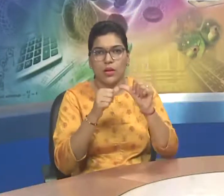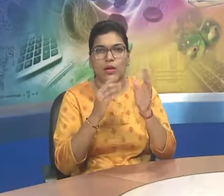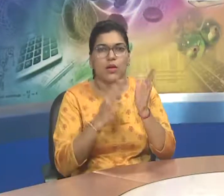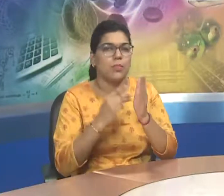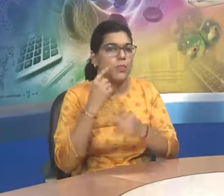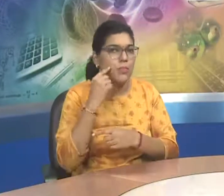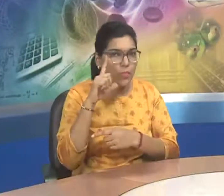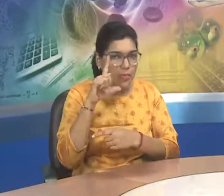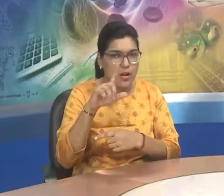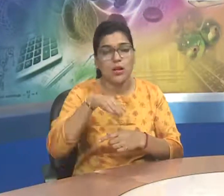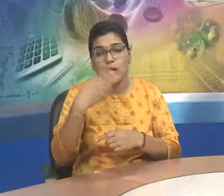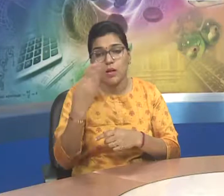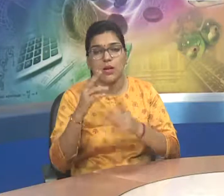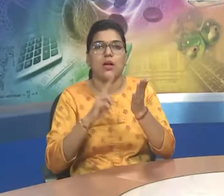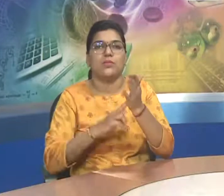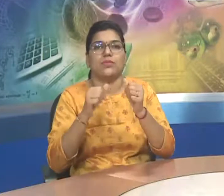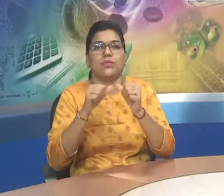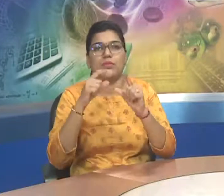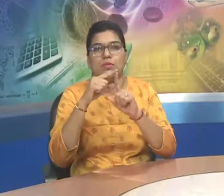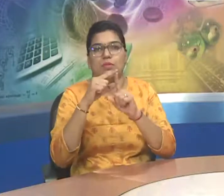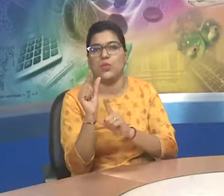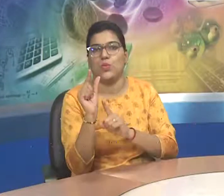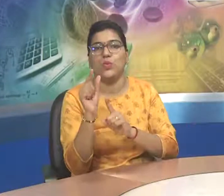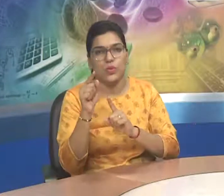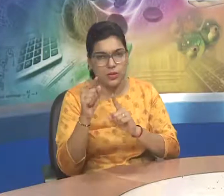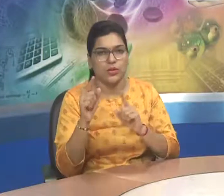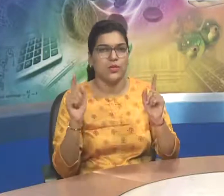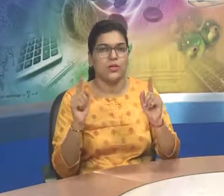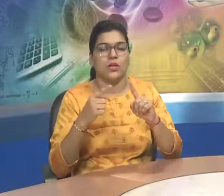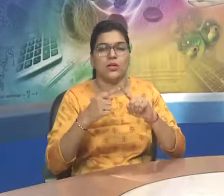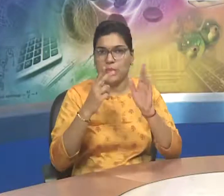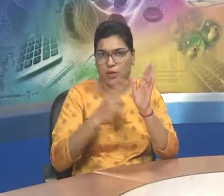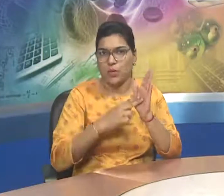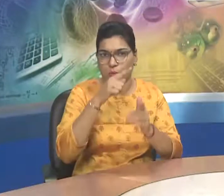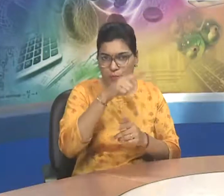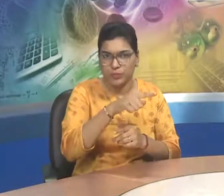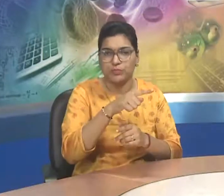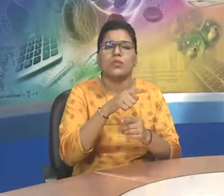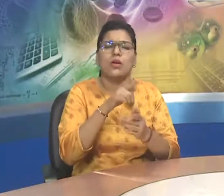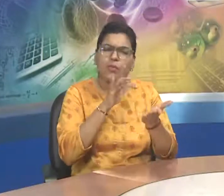He comes from a village in